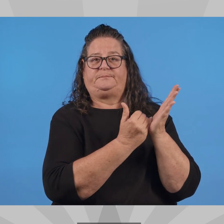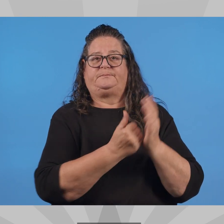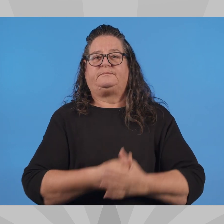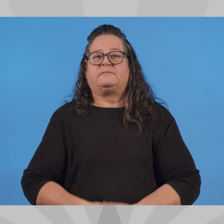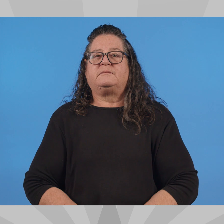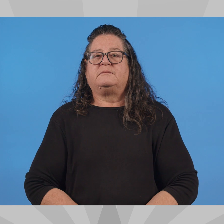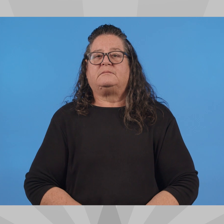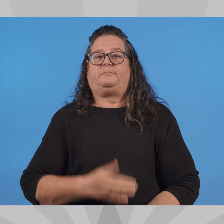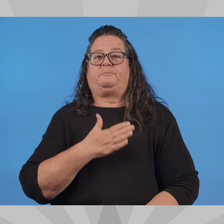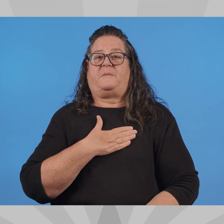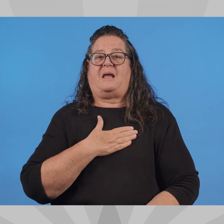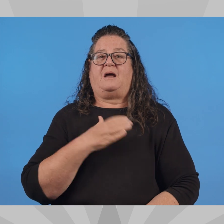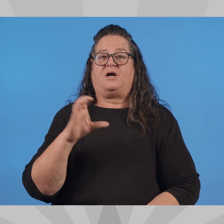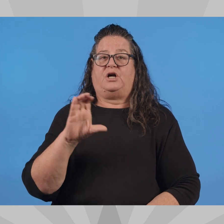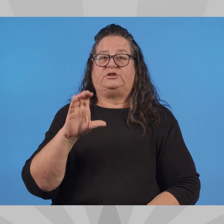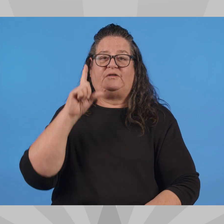Statement.